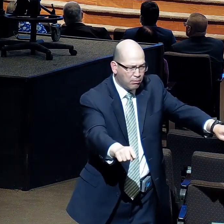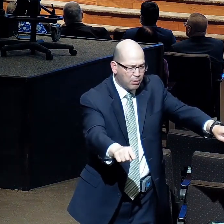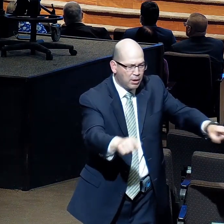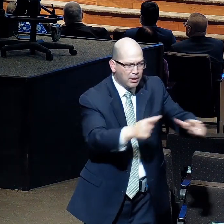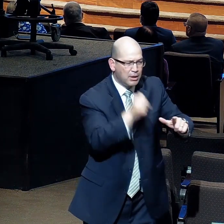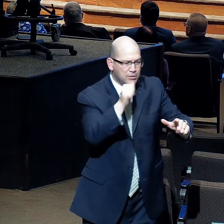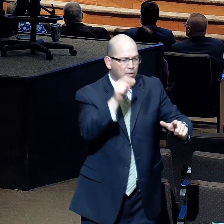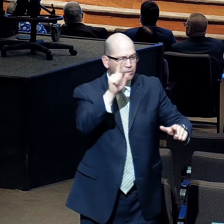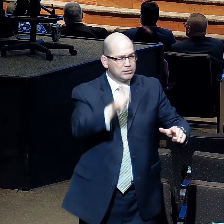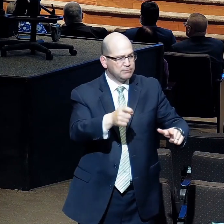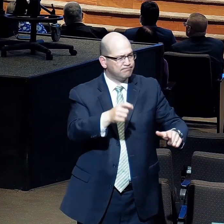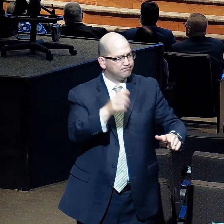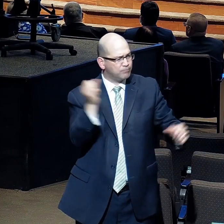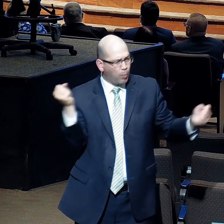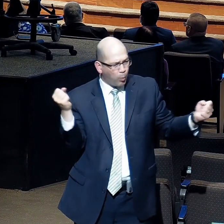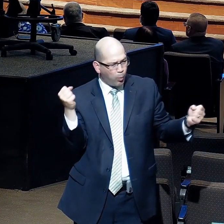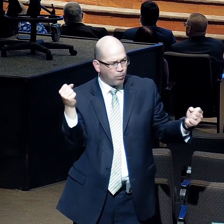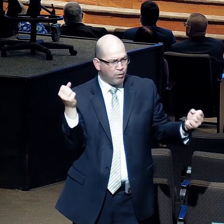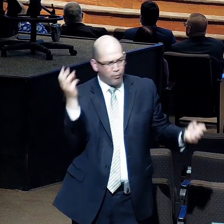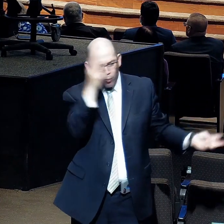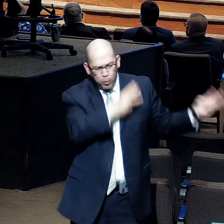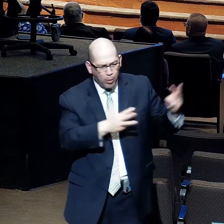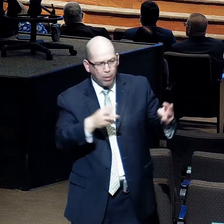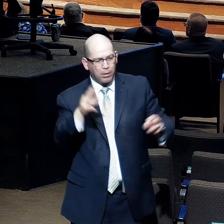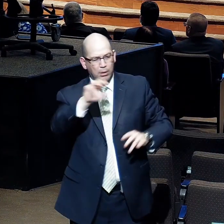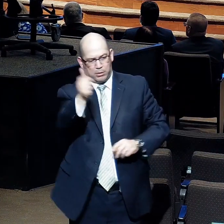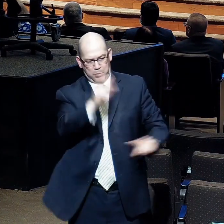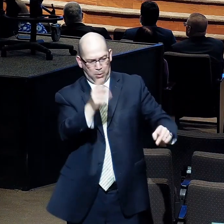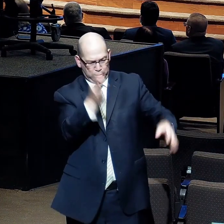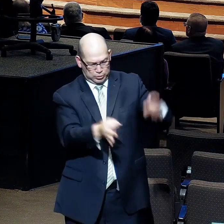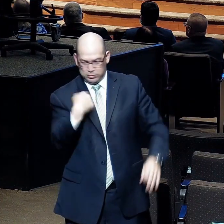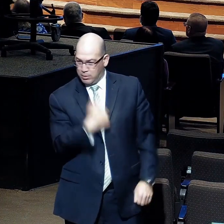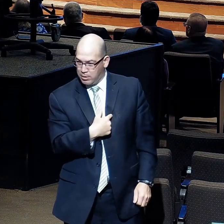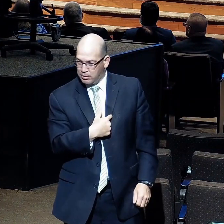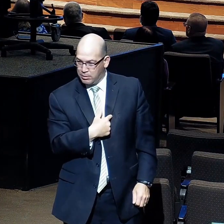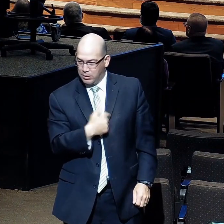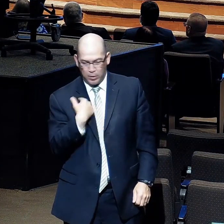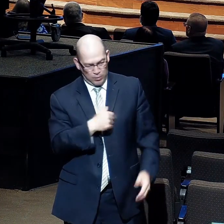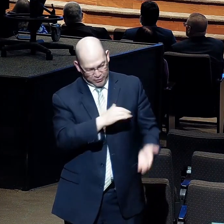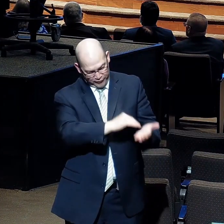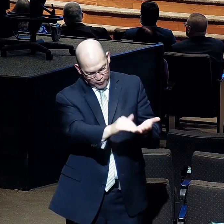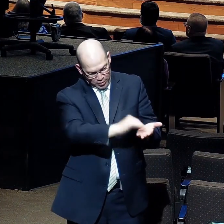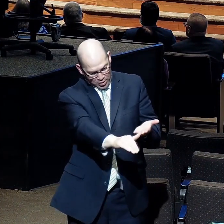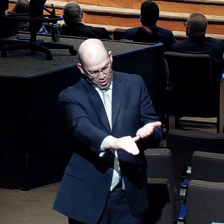be condemned. Forgive, and ye shall be forgiven."